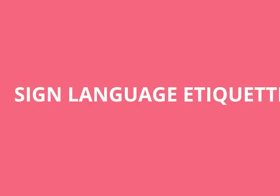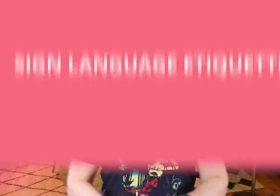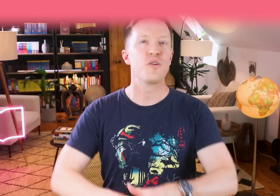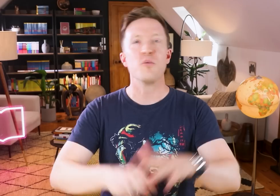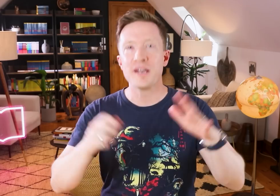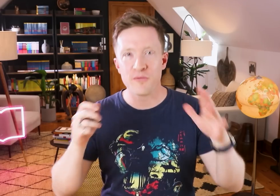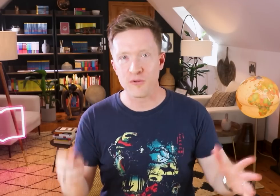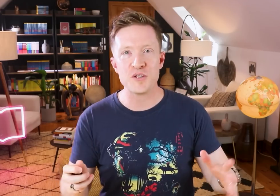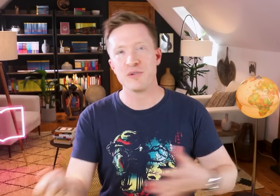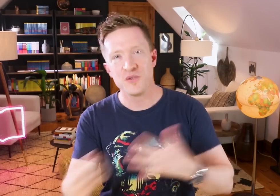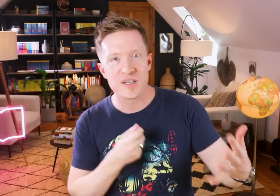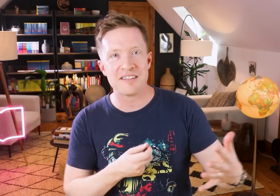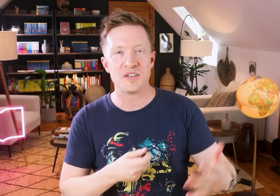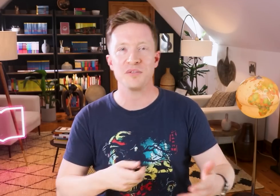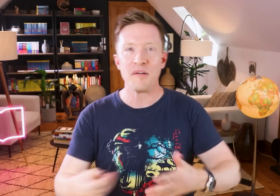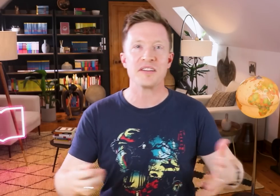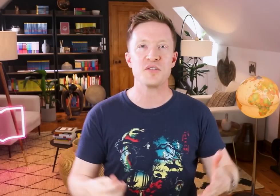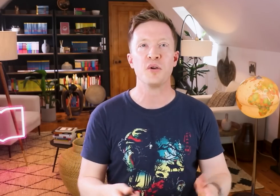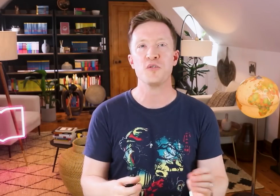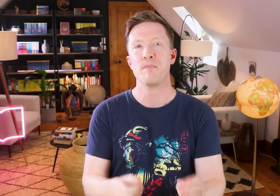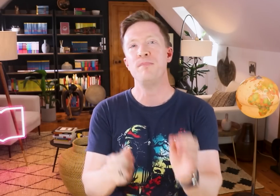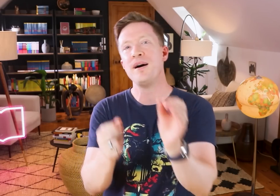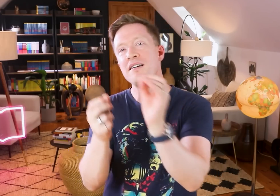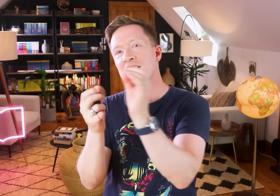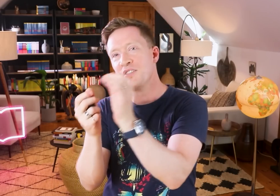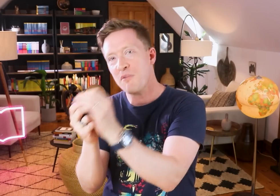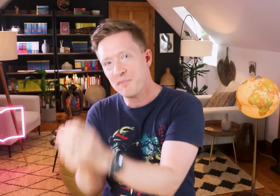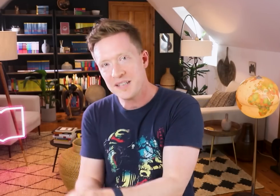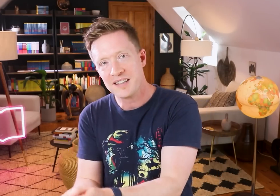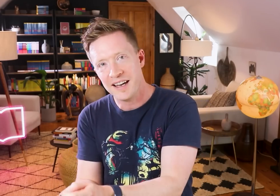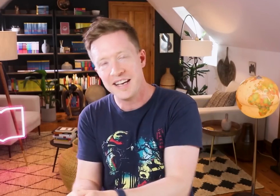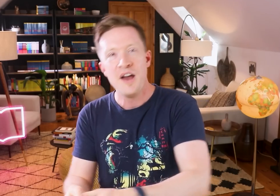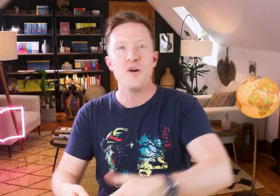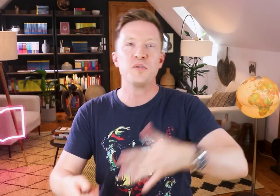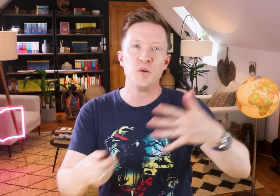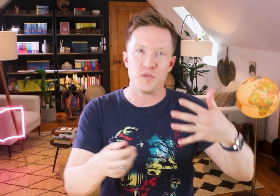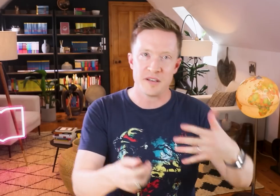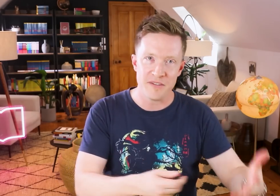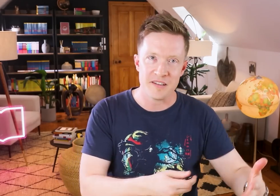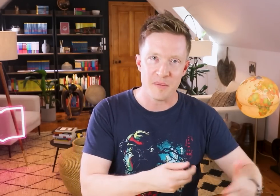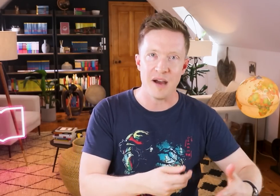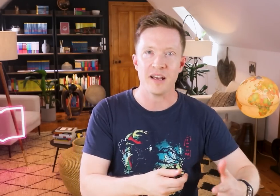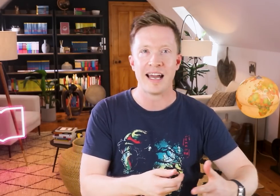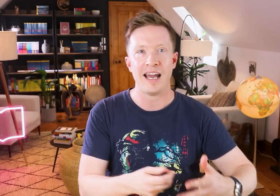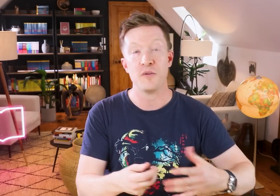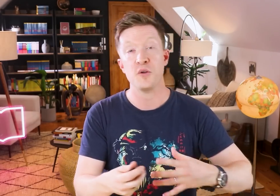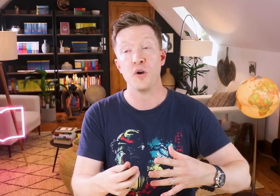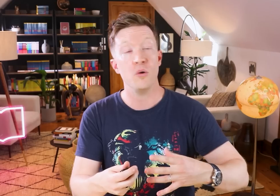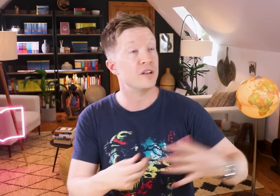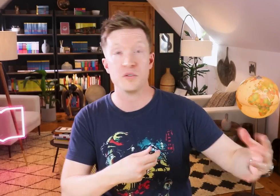So, you're making friends. You're enthusiastic. You're loving this new culture. But you're a bit scared of causing offense somehow. Like, how do you know when it's